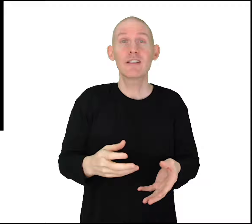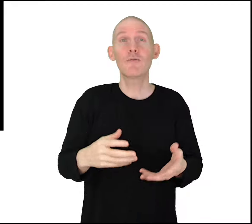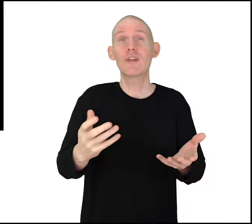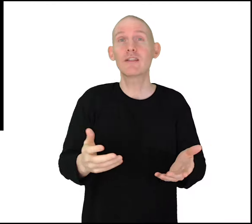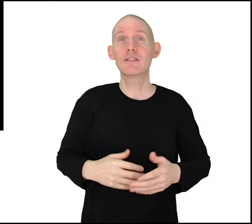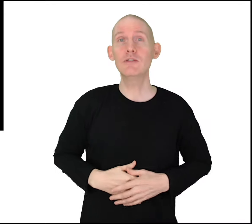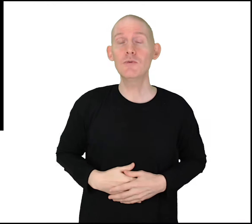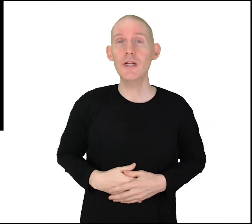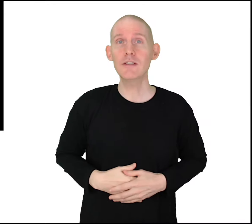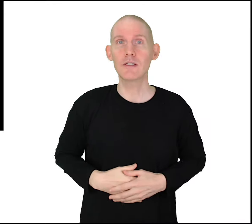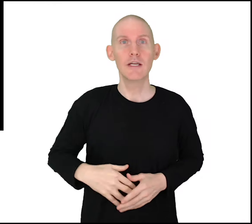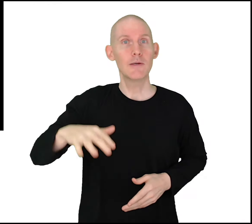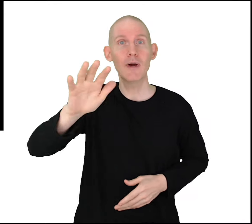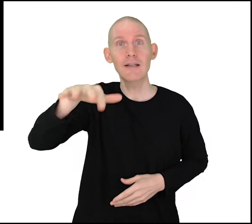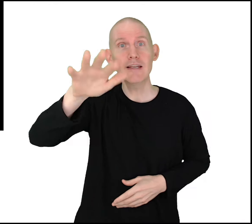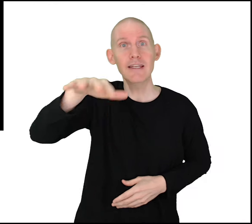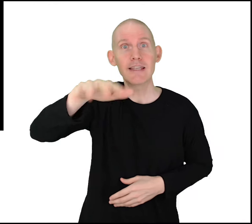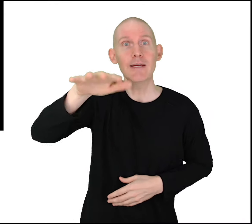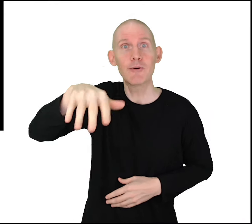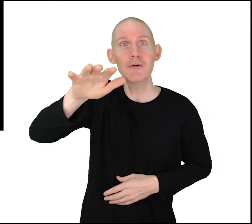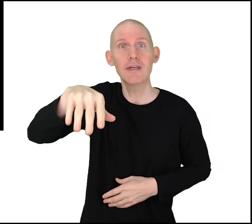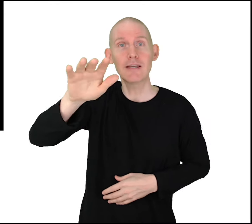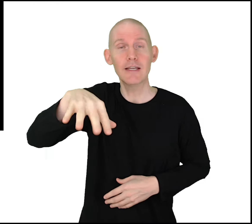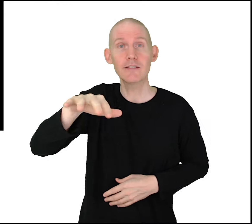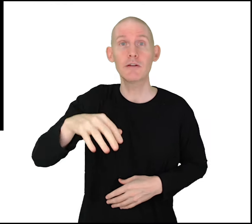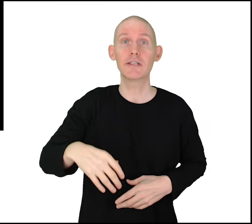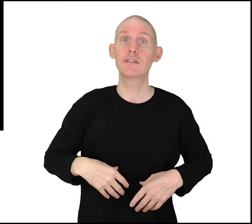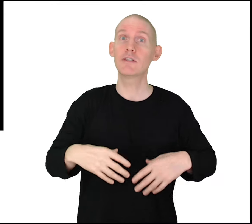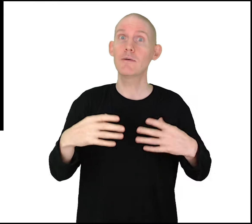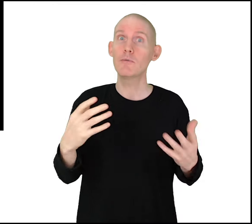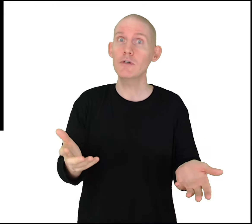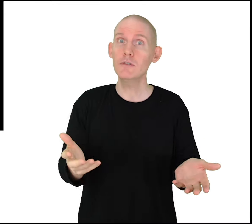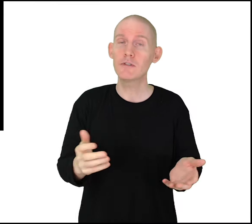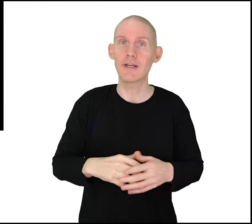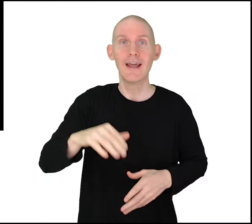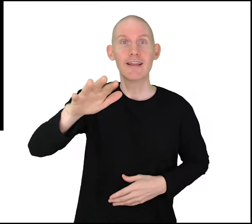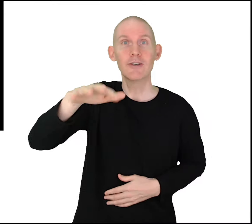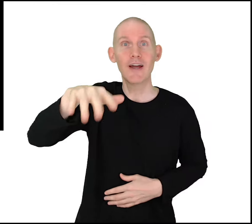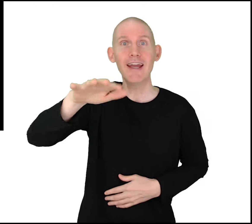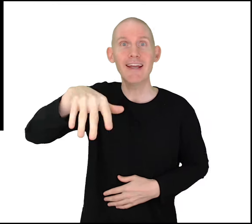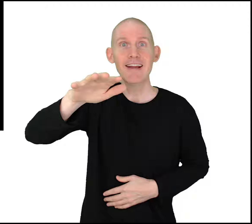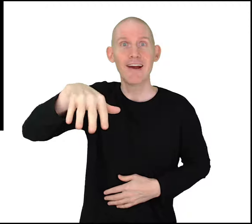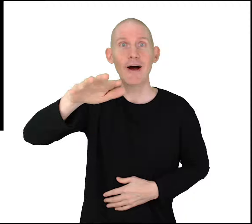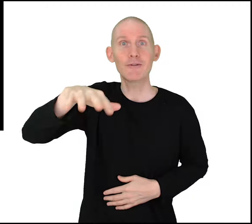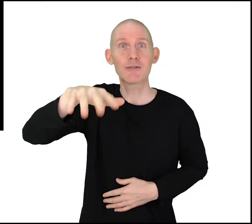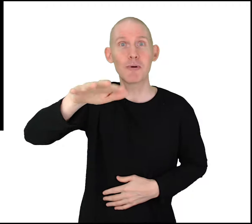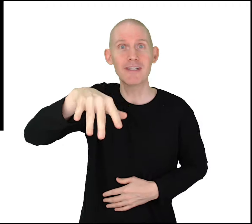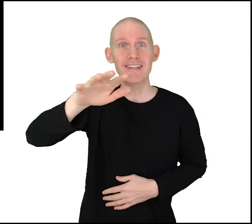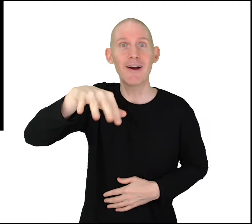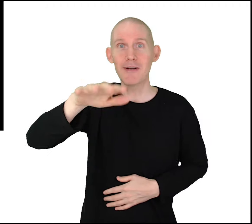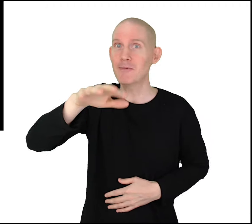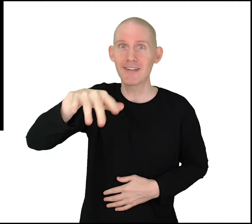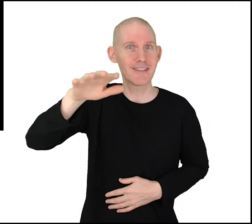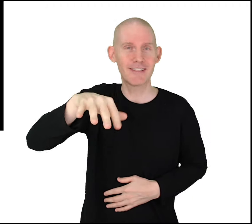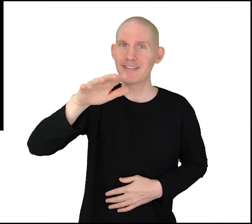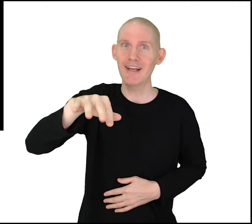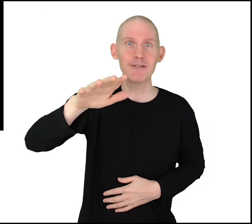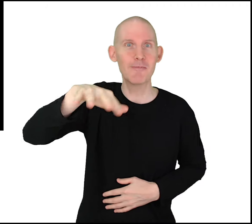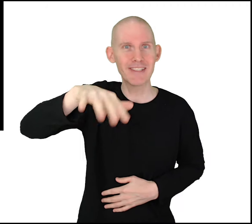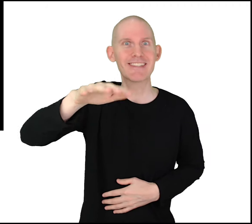fit the situation. You might not need to keep going like this unless it's an emergency. You know, hey, a house is burning down. I'm going to get in your business because